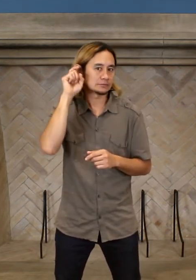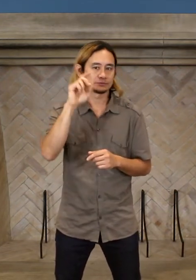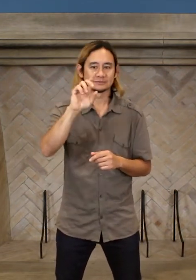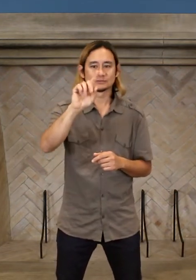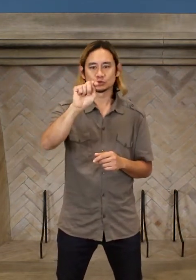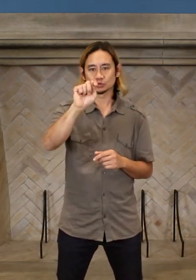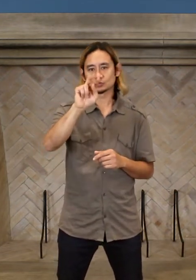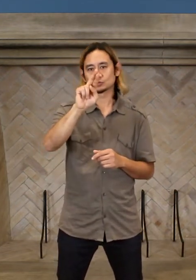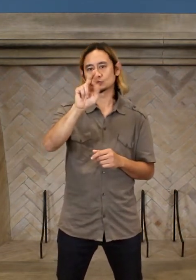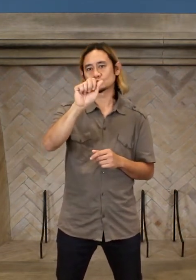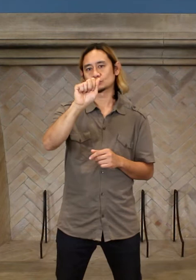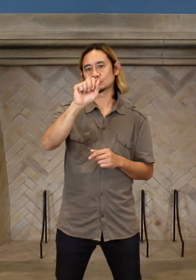was